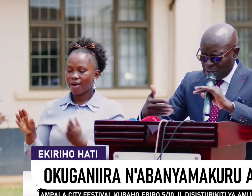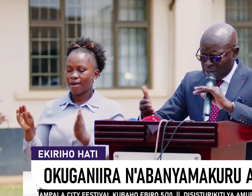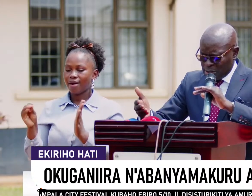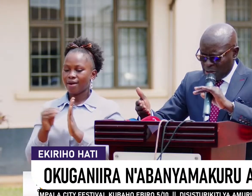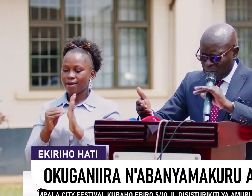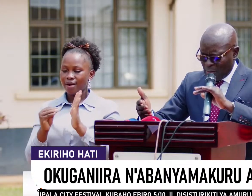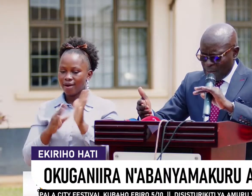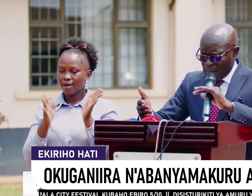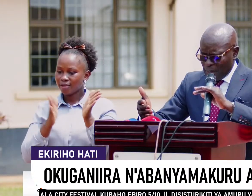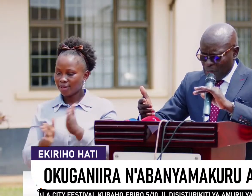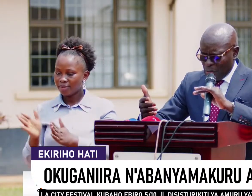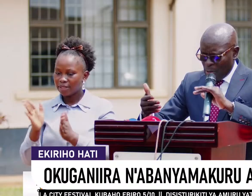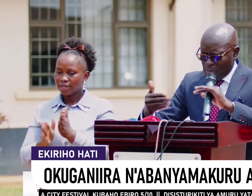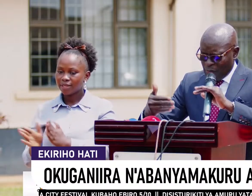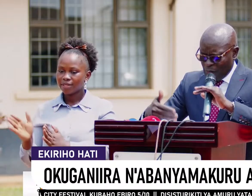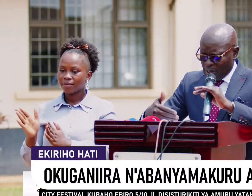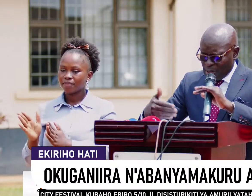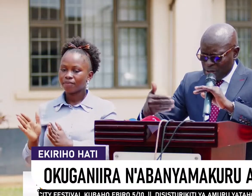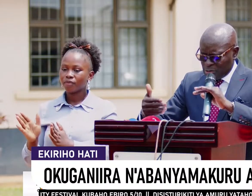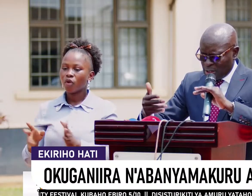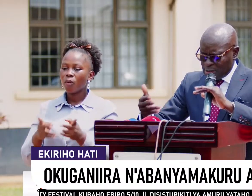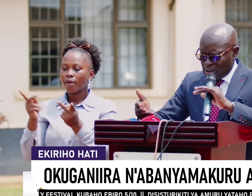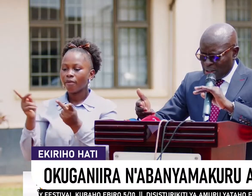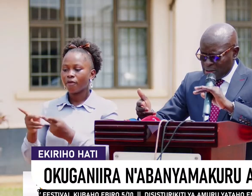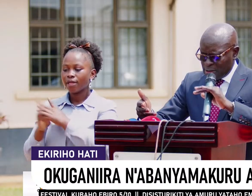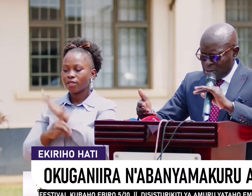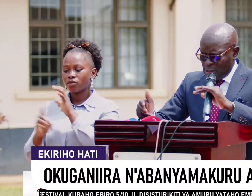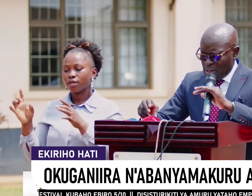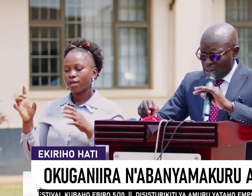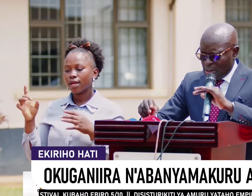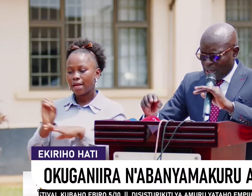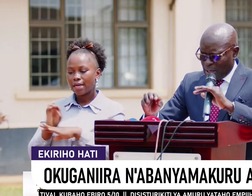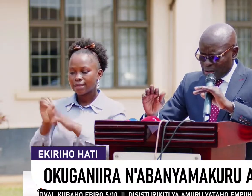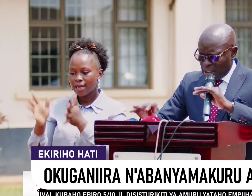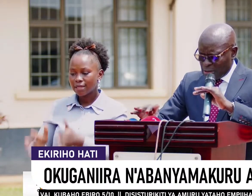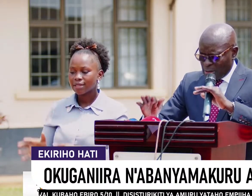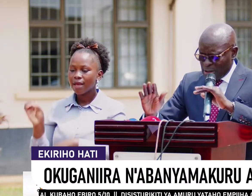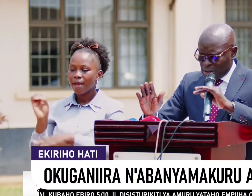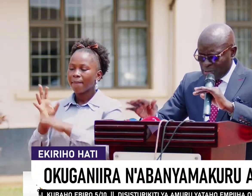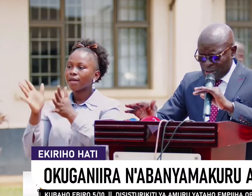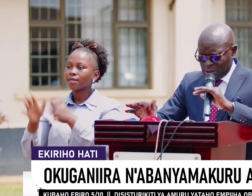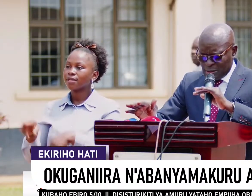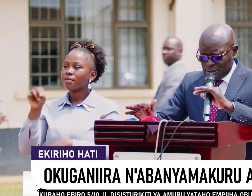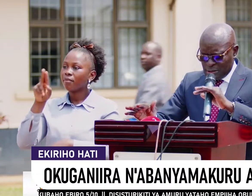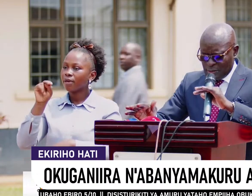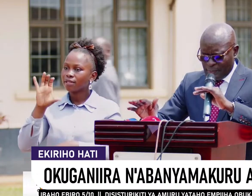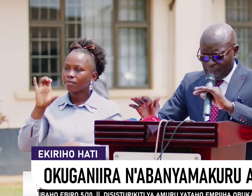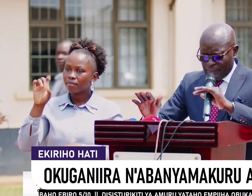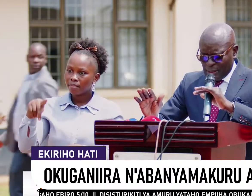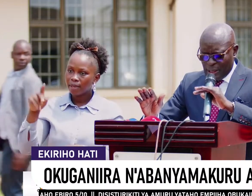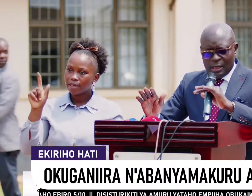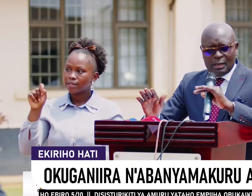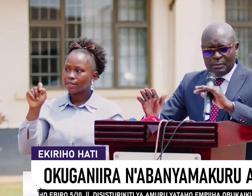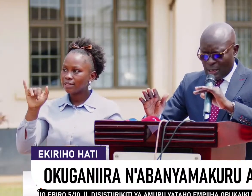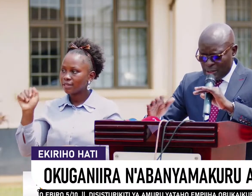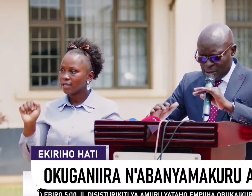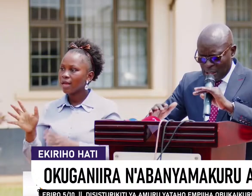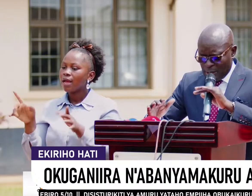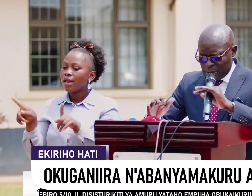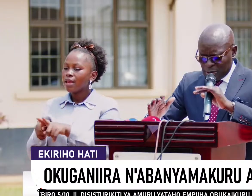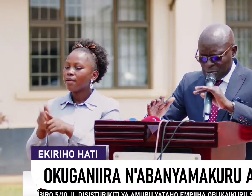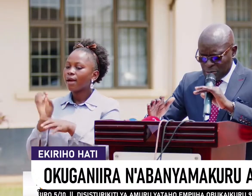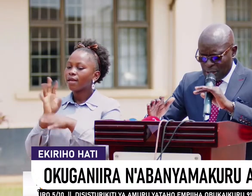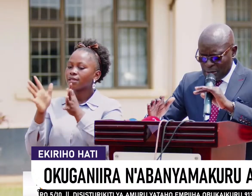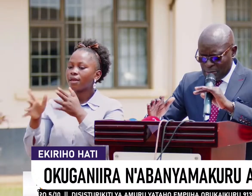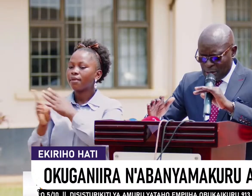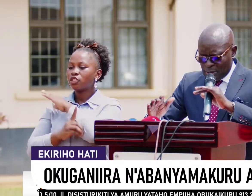kebirambise kebitegese oba ebifo bya district councillors ba councillors ba municipalities na ba councillor